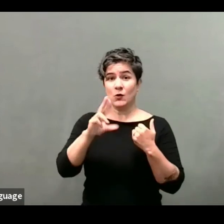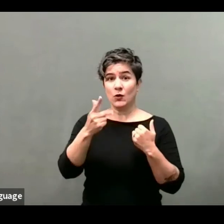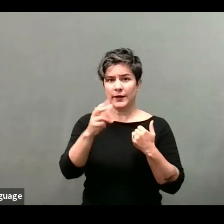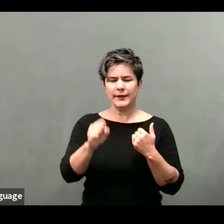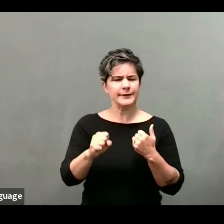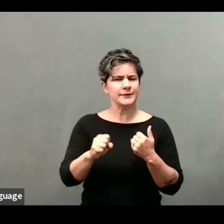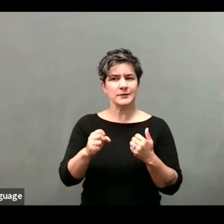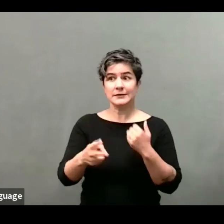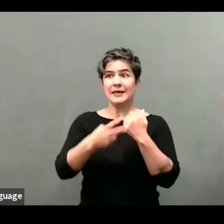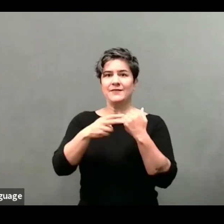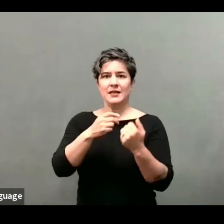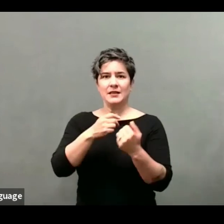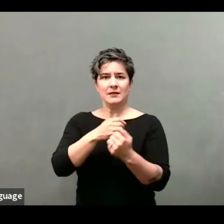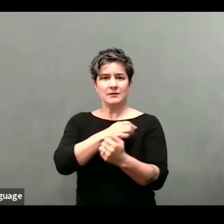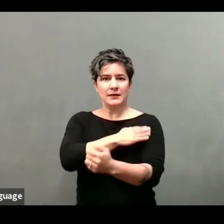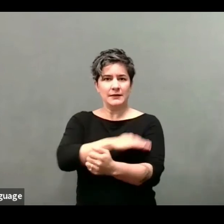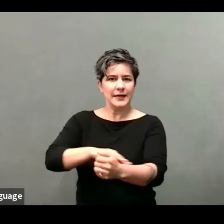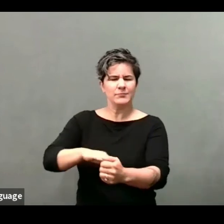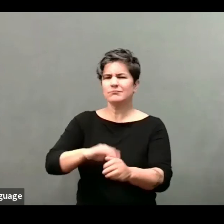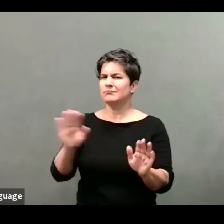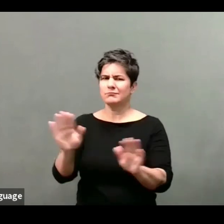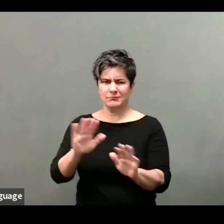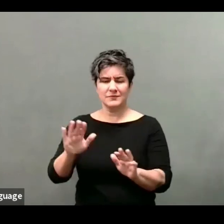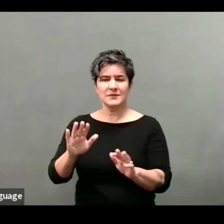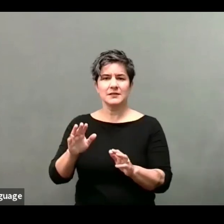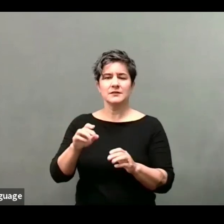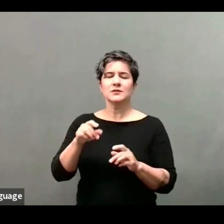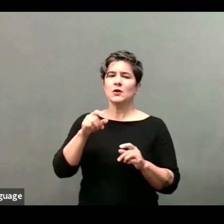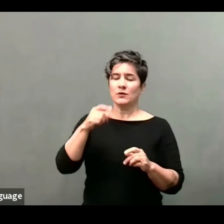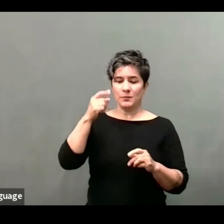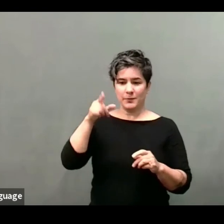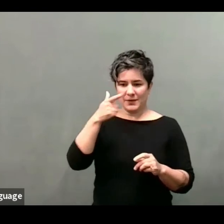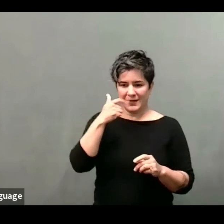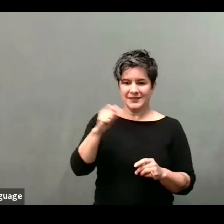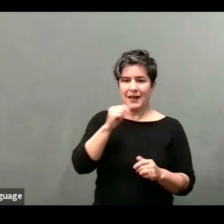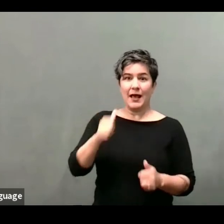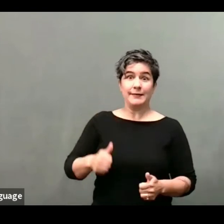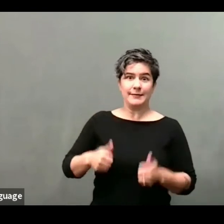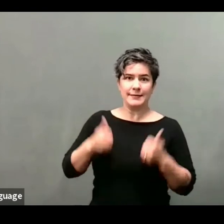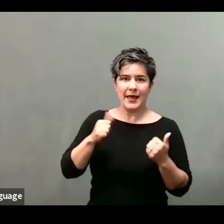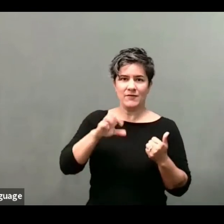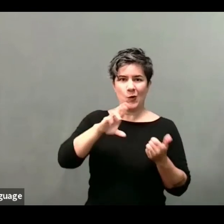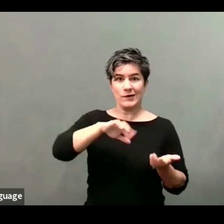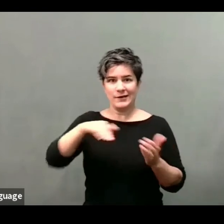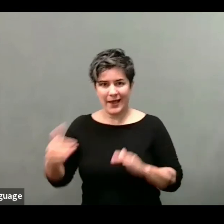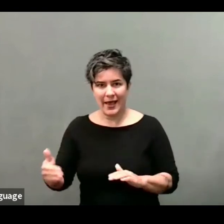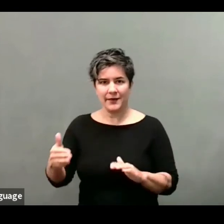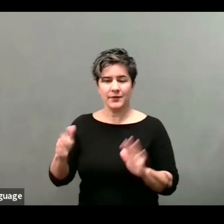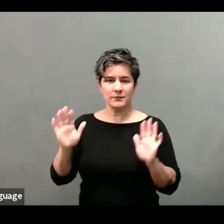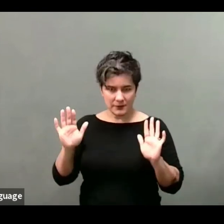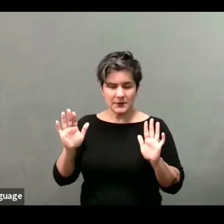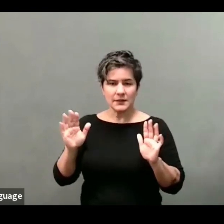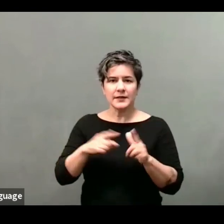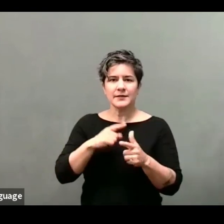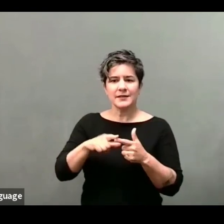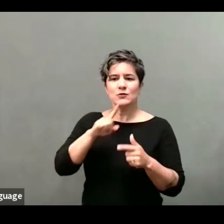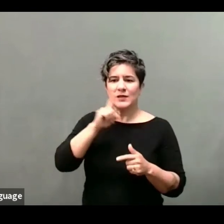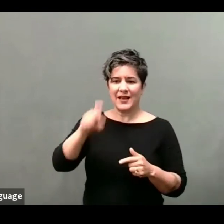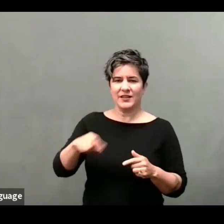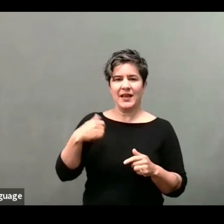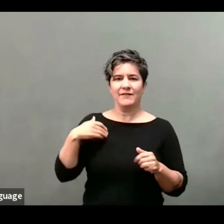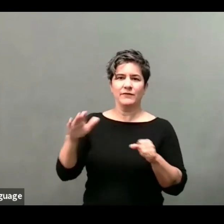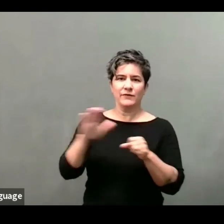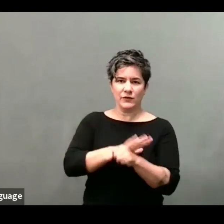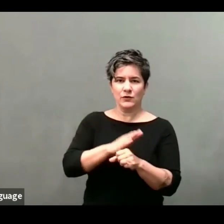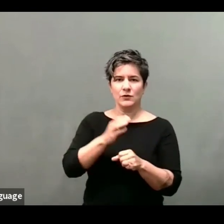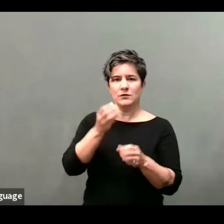So implied consent does not apply here. It has to be informed consent, where the patient is truly making the choice to have this exam.